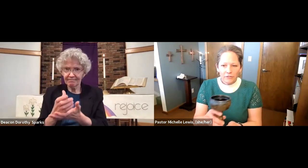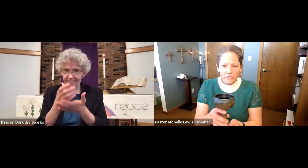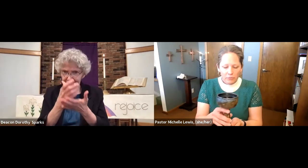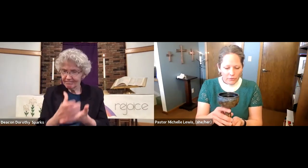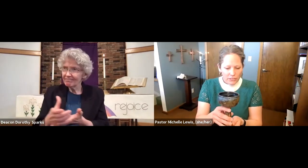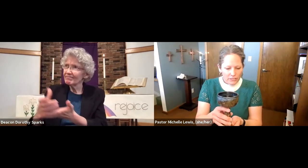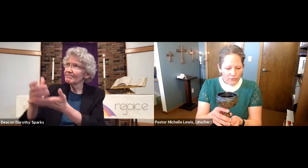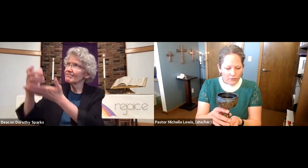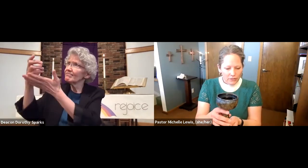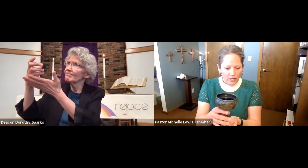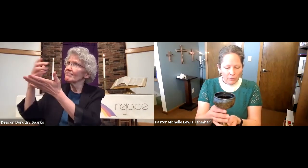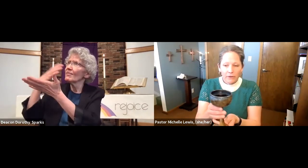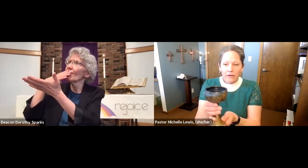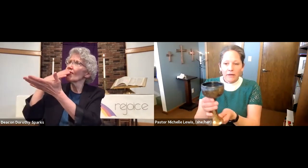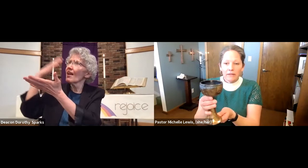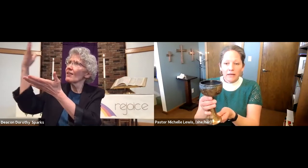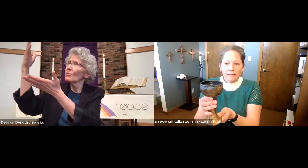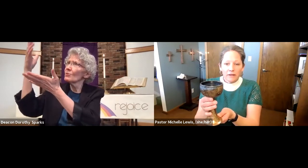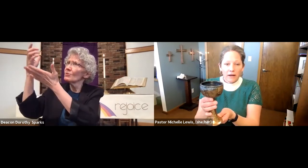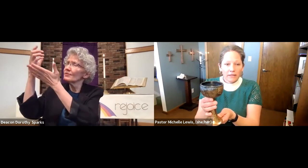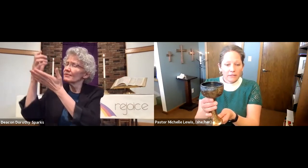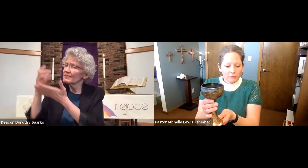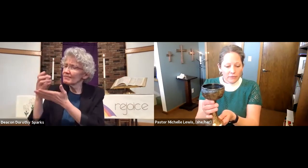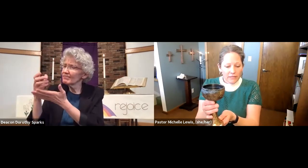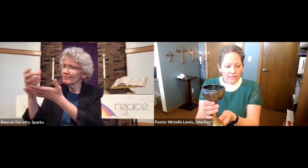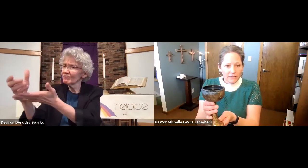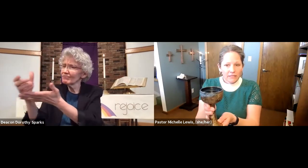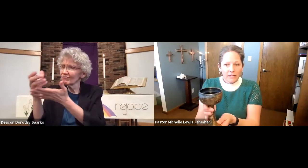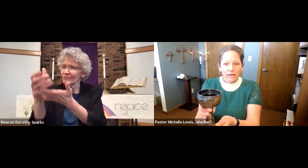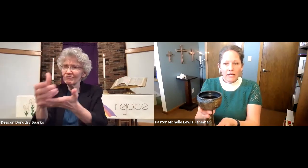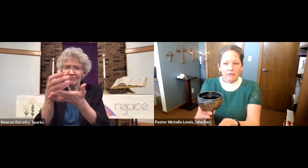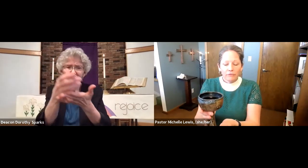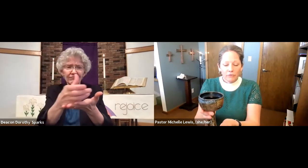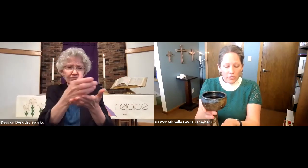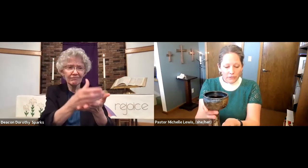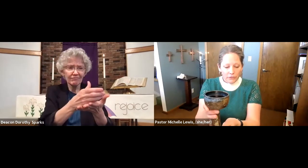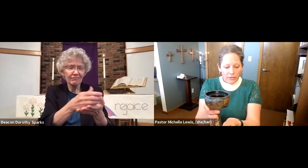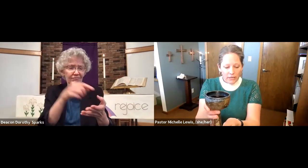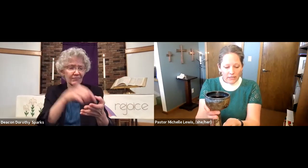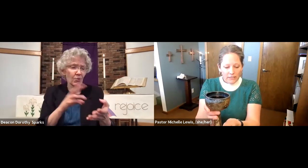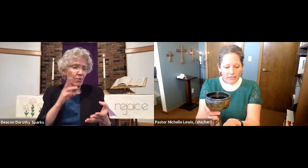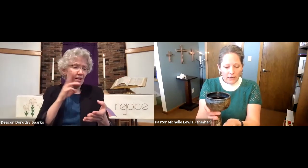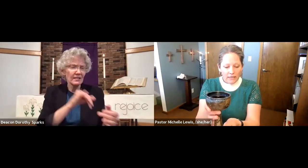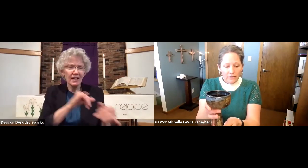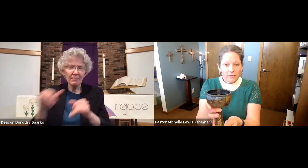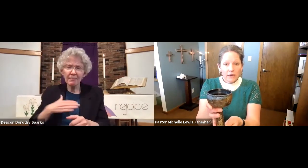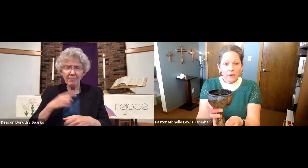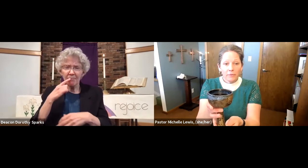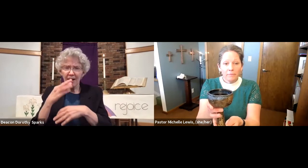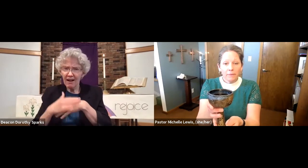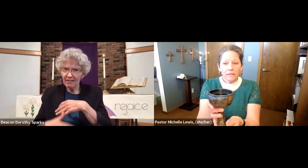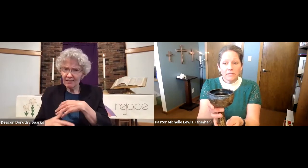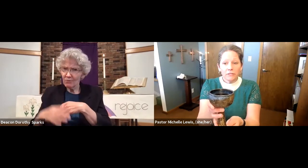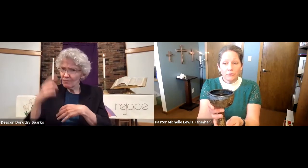Again, after supper, Jesus took the cup, thanked God, blessed it, and gave it for all to drink, saying, "This